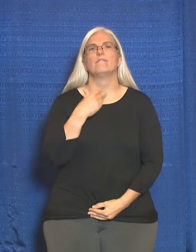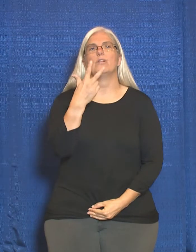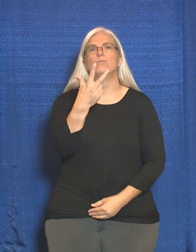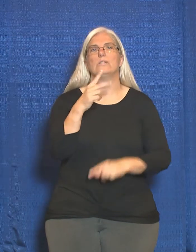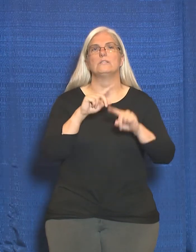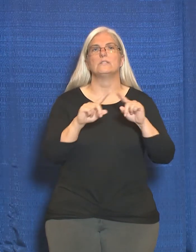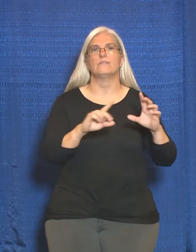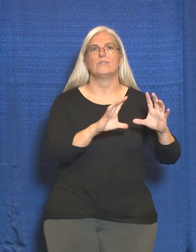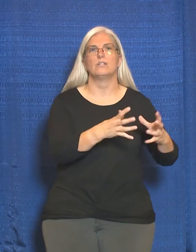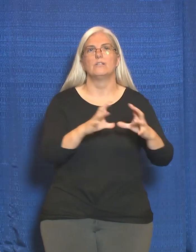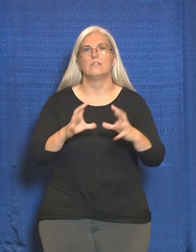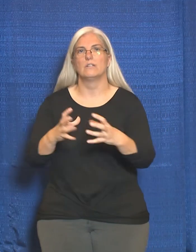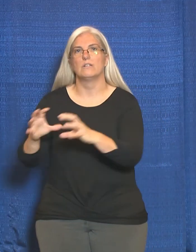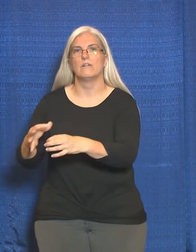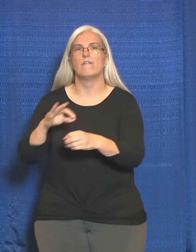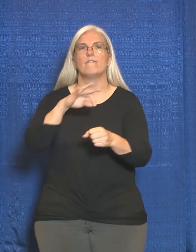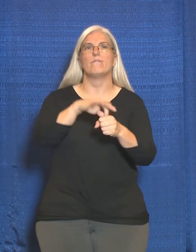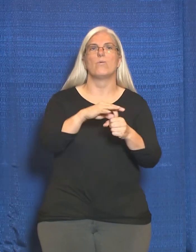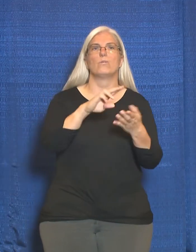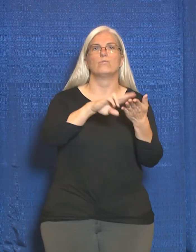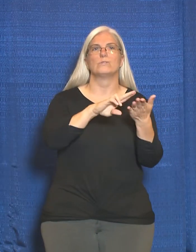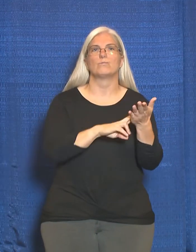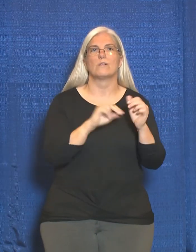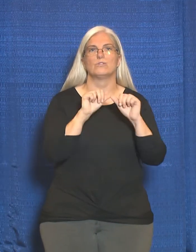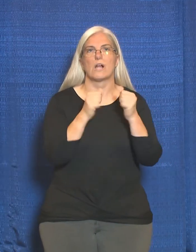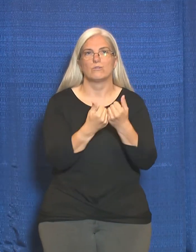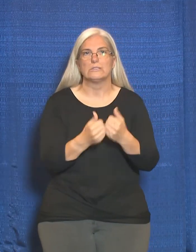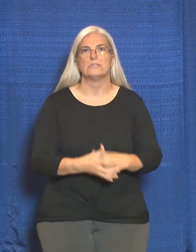There are three categories of VRAs: